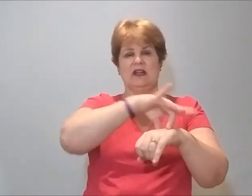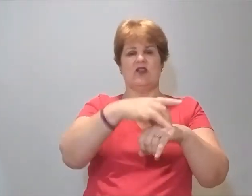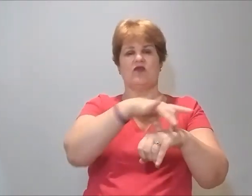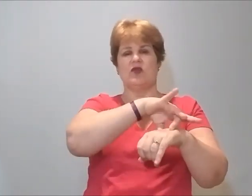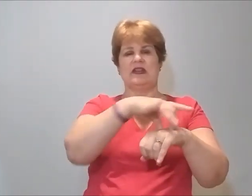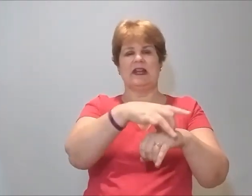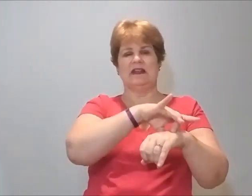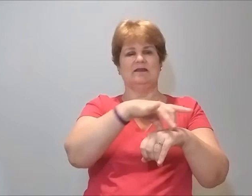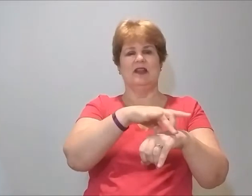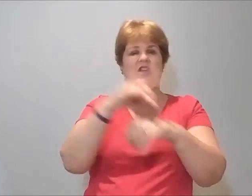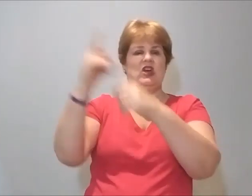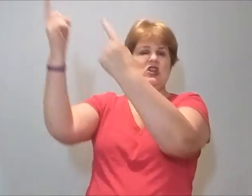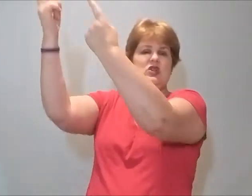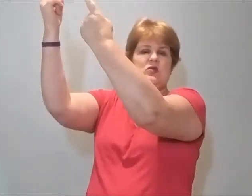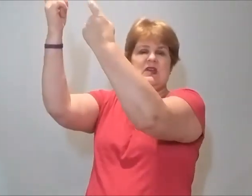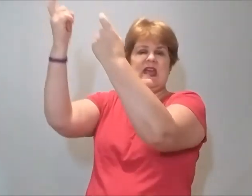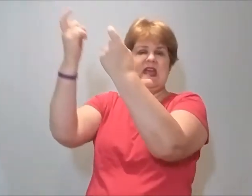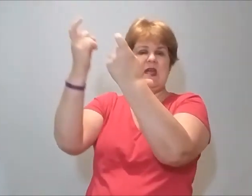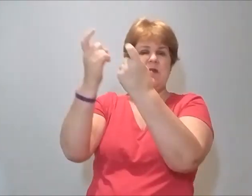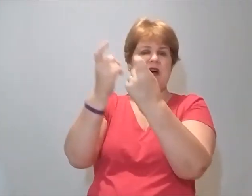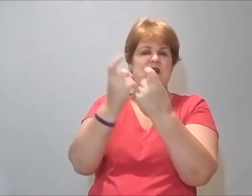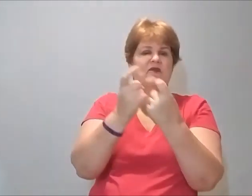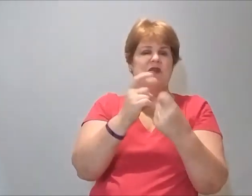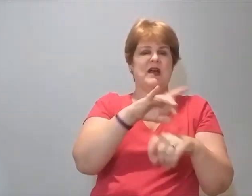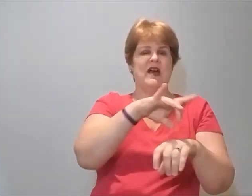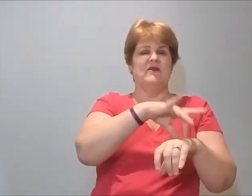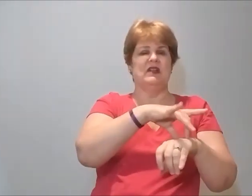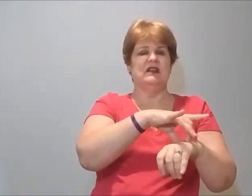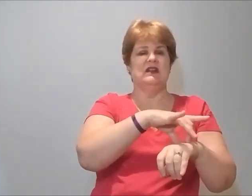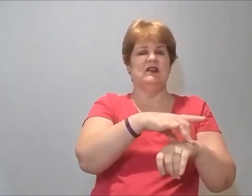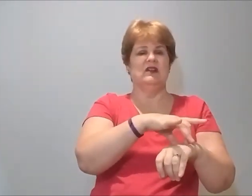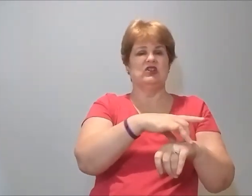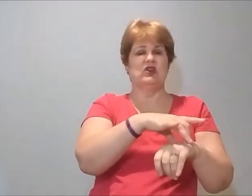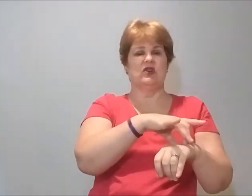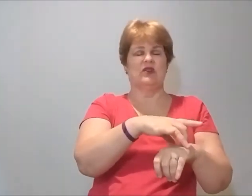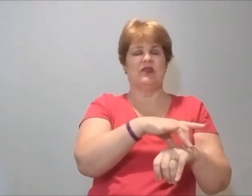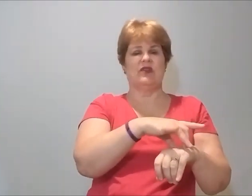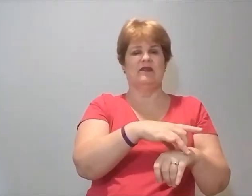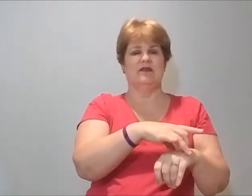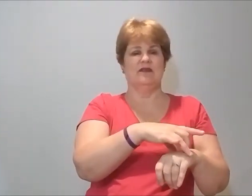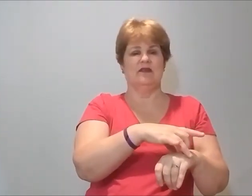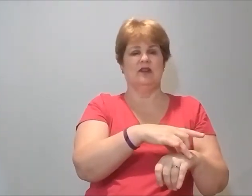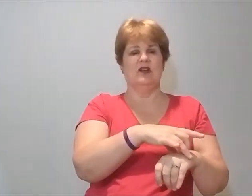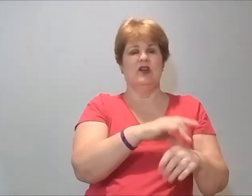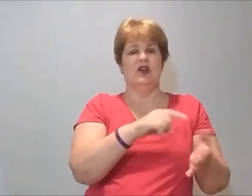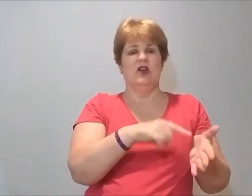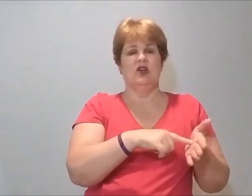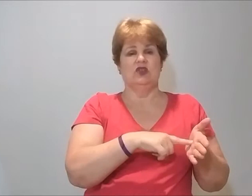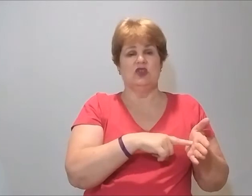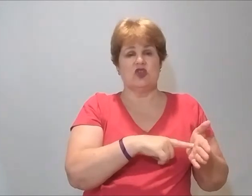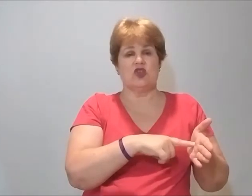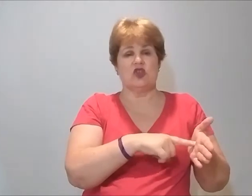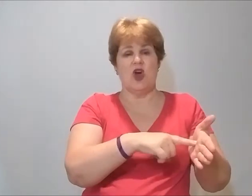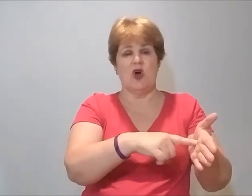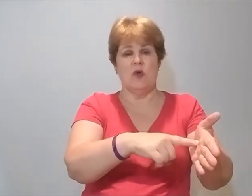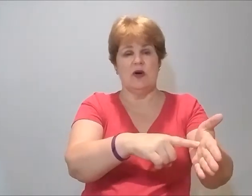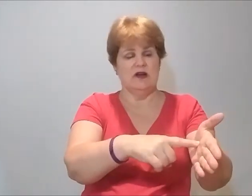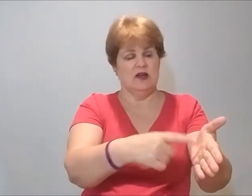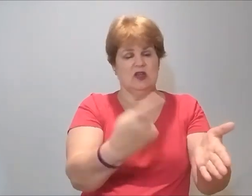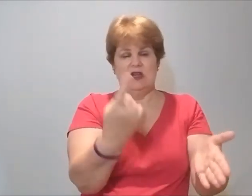just rotate it. You came from heaven to earth to show,